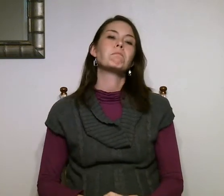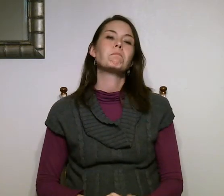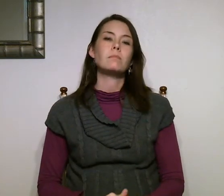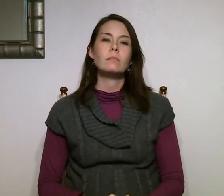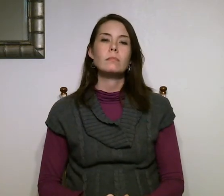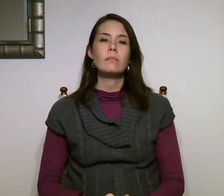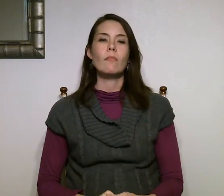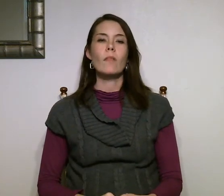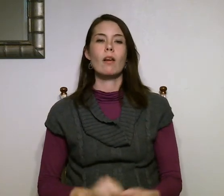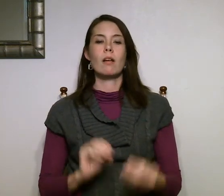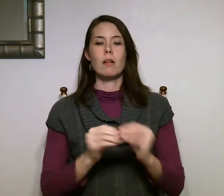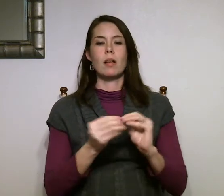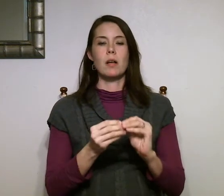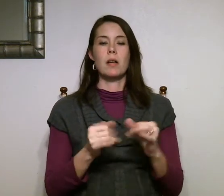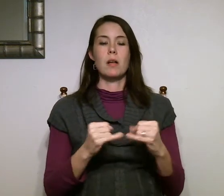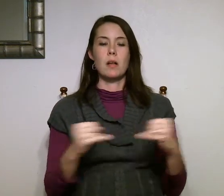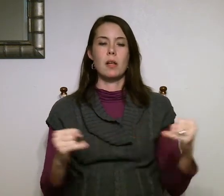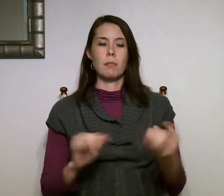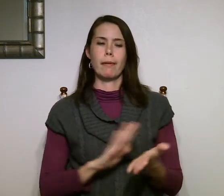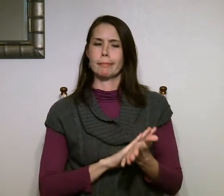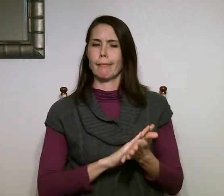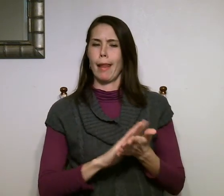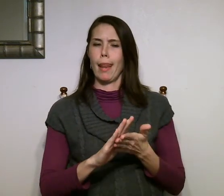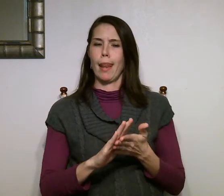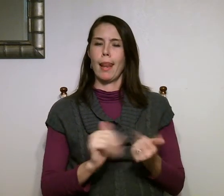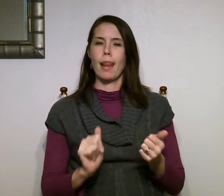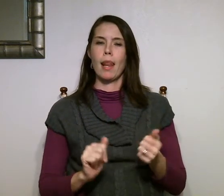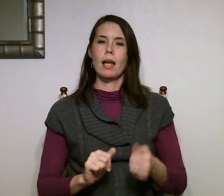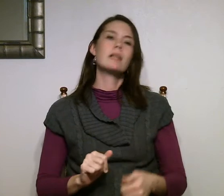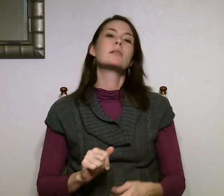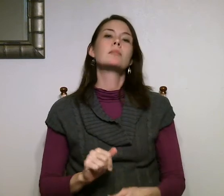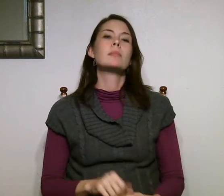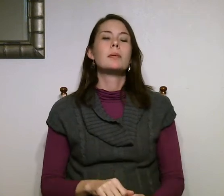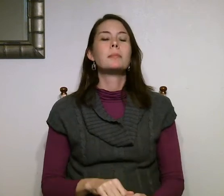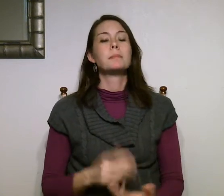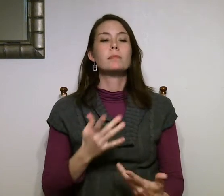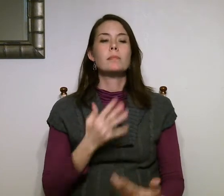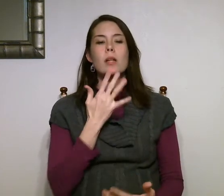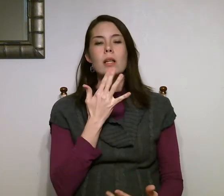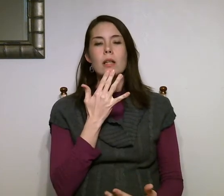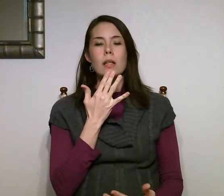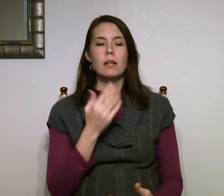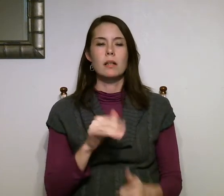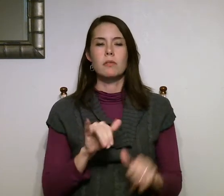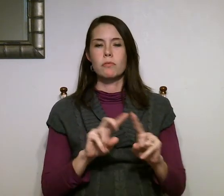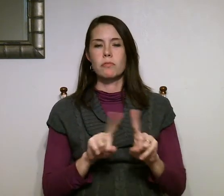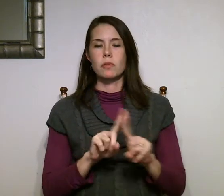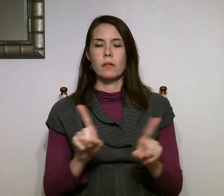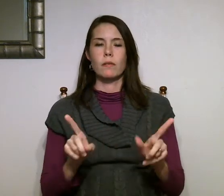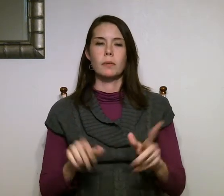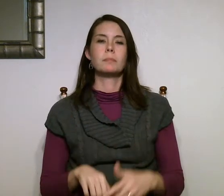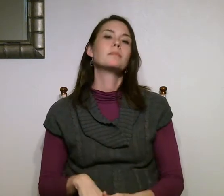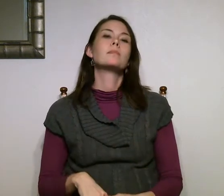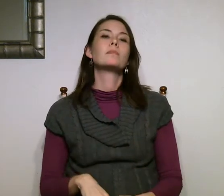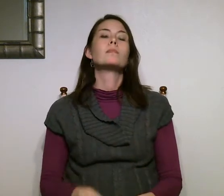nice, I want to do a few more problems using it. Although, as I use it, I'm sure I'll just continue to confuse you because I'll write so much on top of it. But let's see. I'll